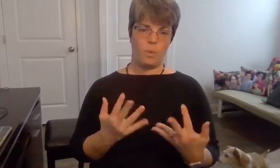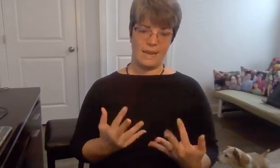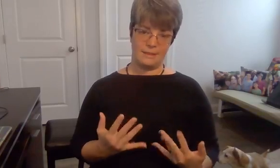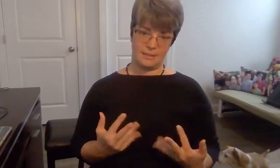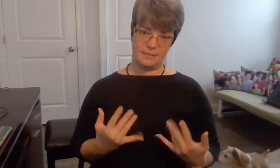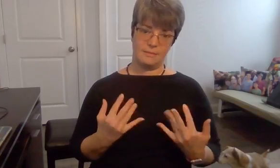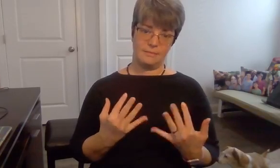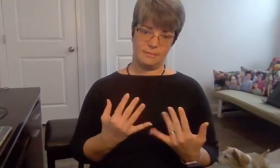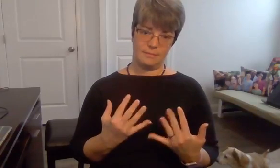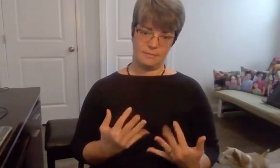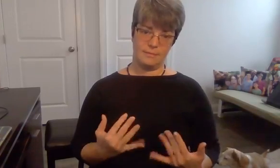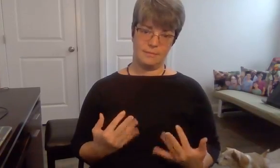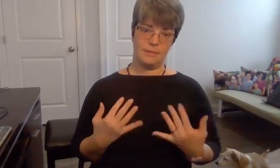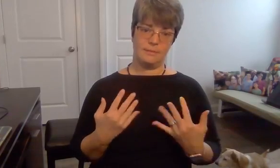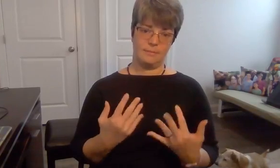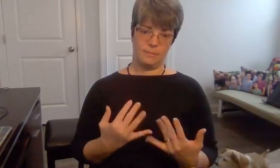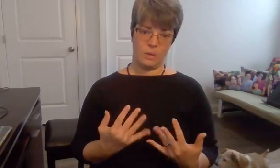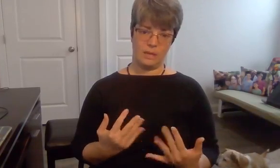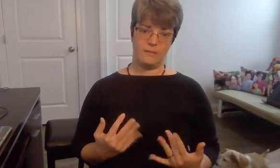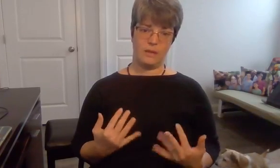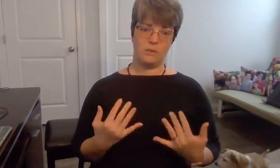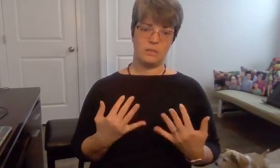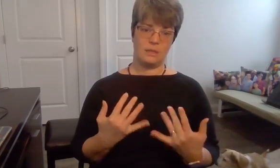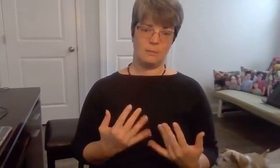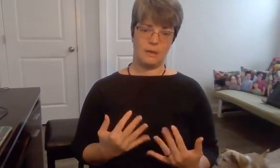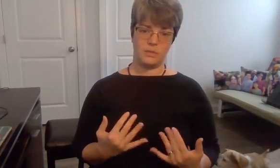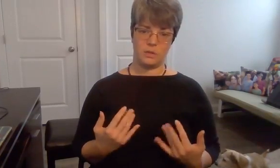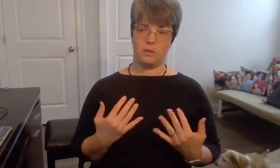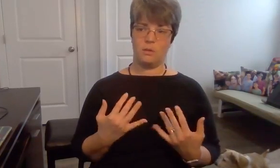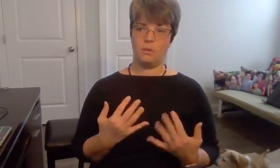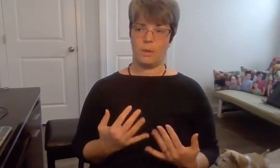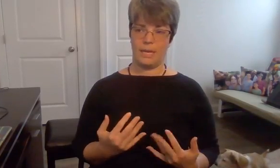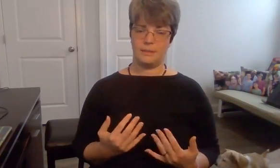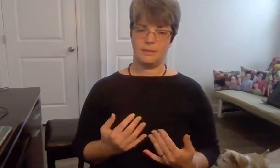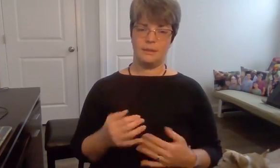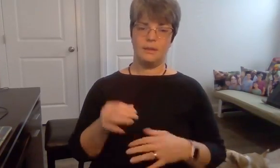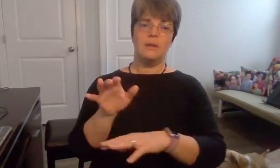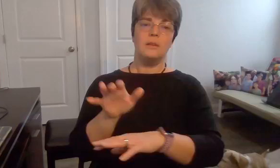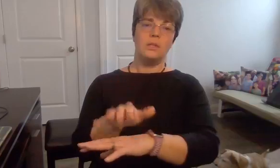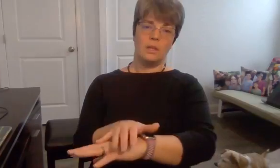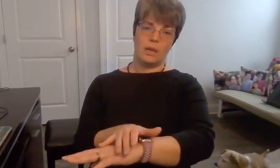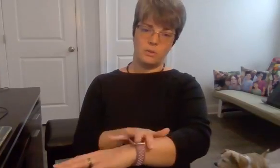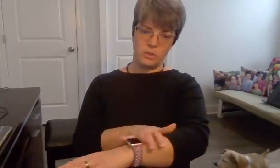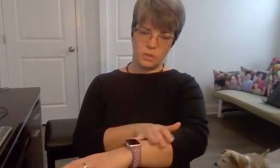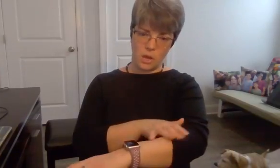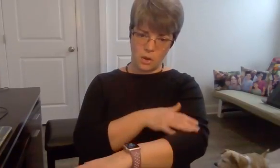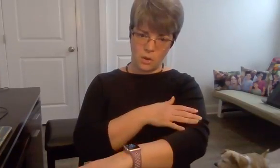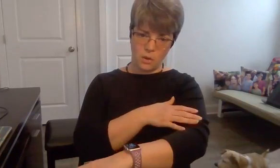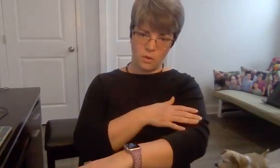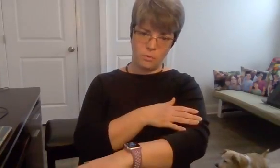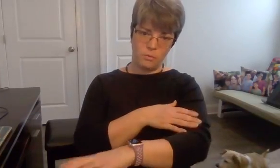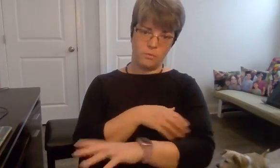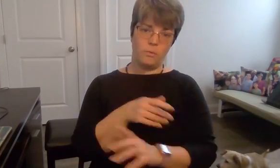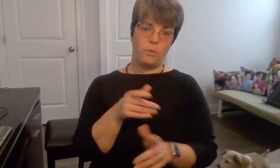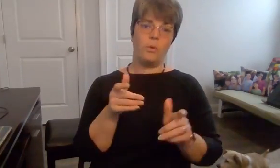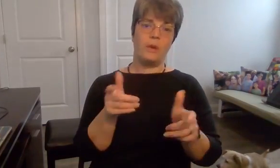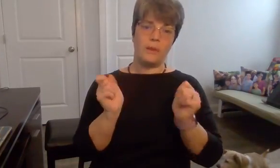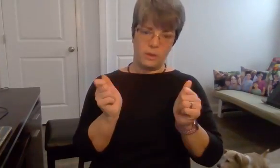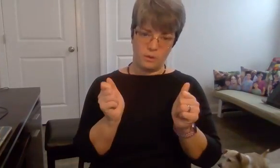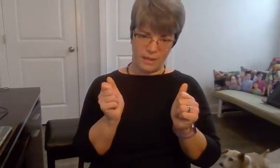Wait. Wiggly fingers in a little bit of a circle. Wait. Gotta go slow. Or now you can go